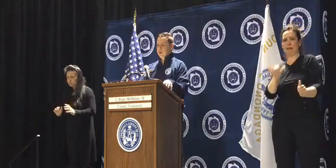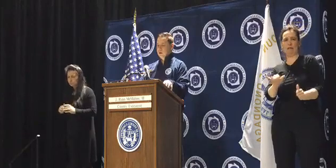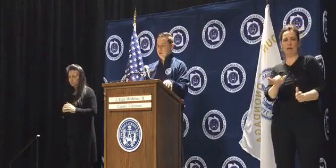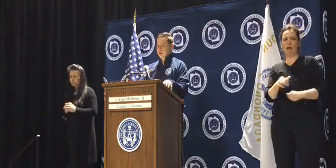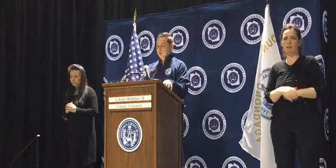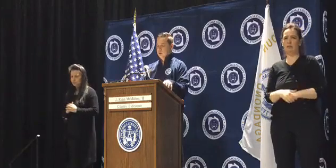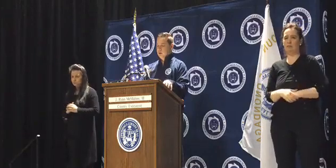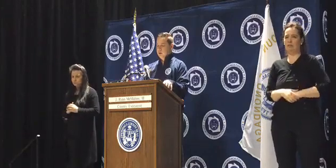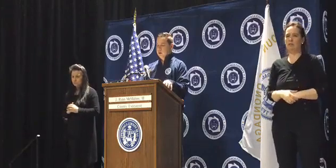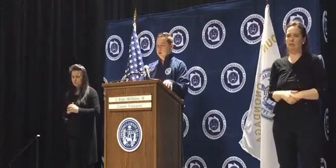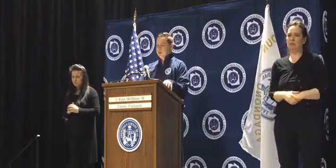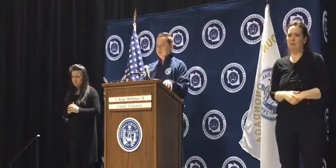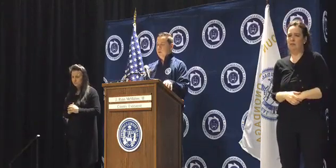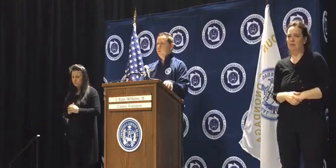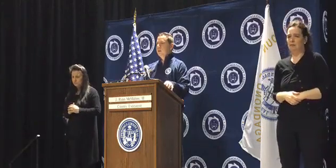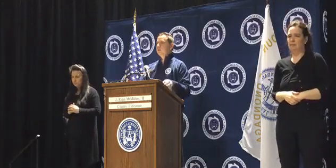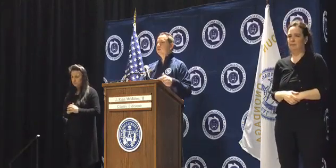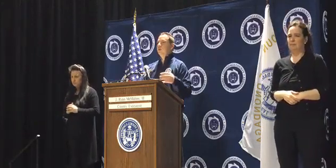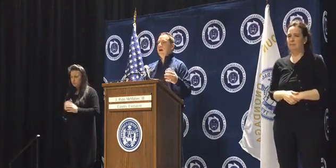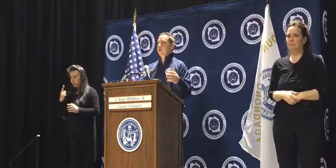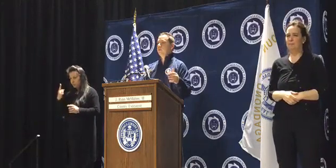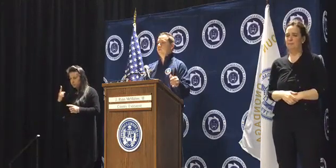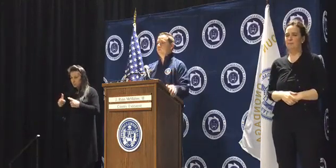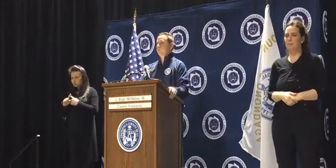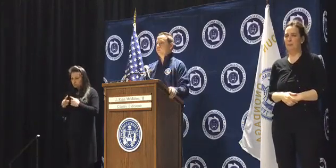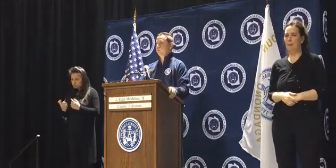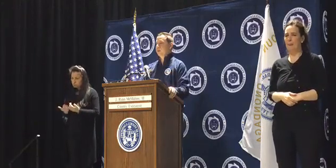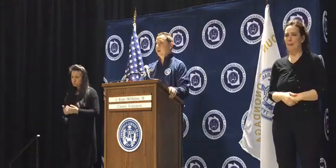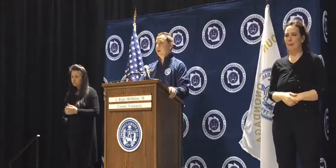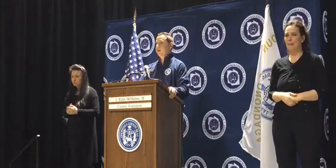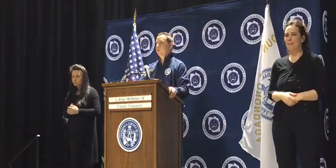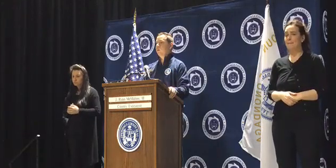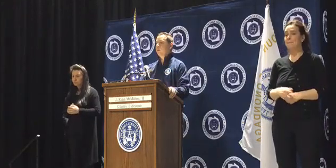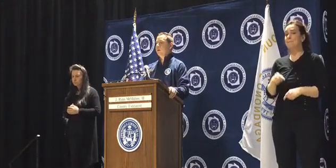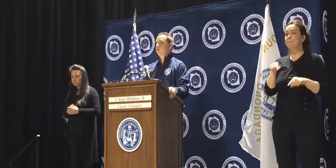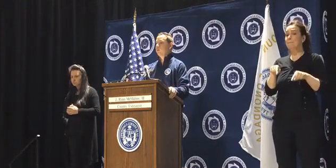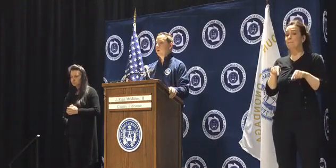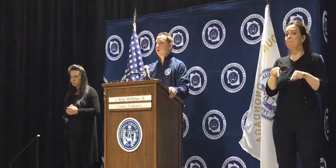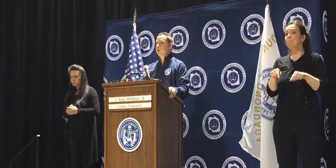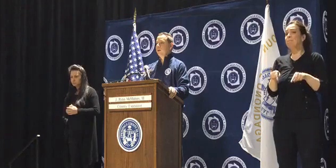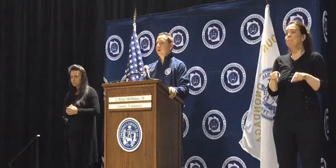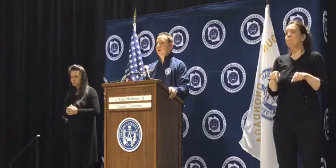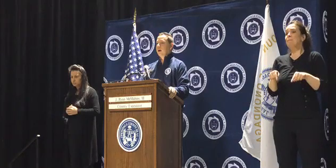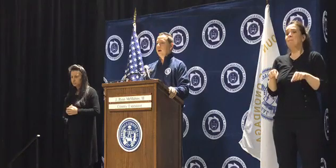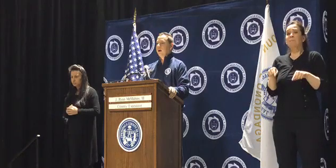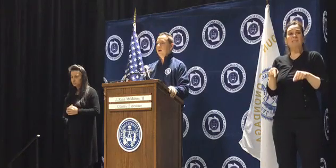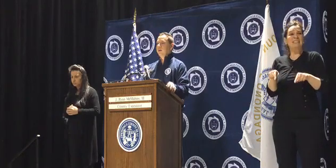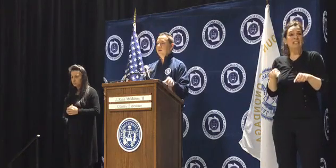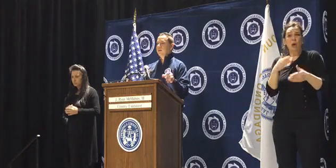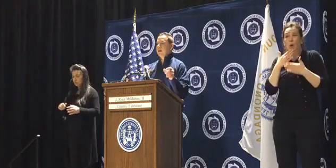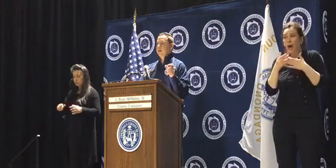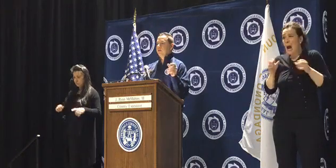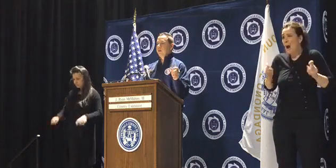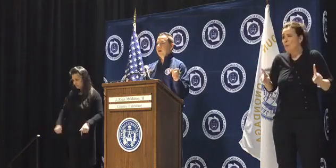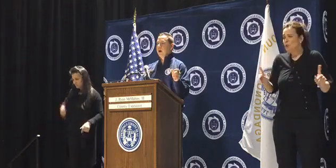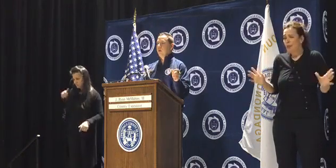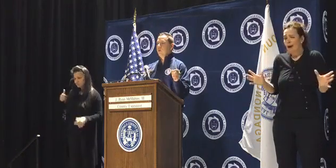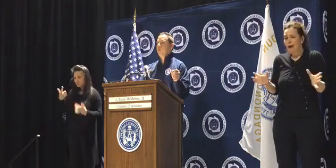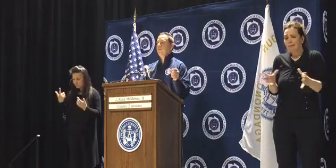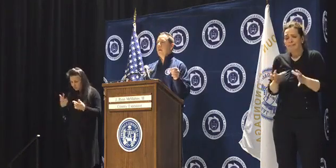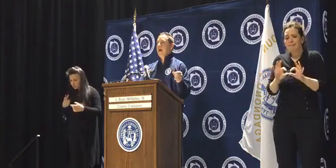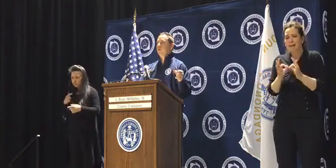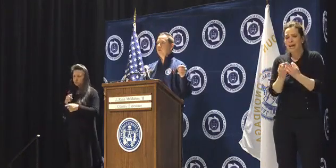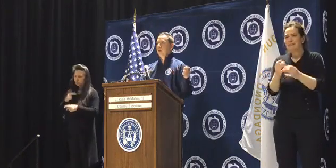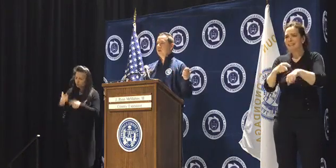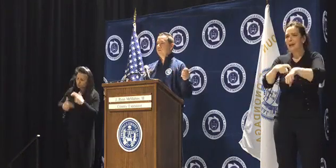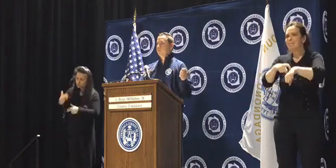this earlier, is that we get to slow down and we get to really take into account